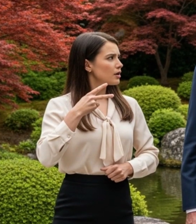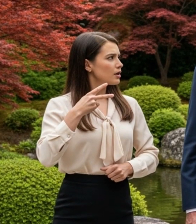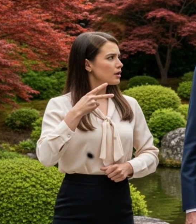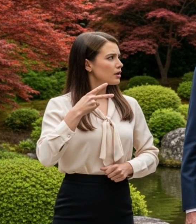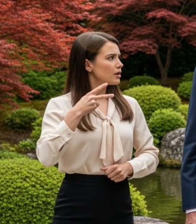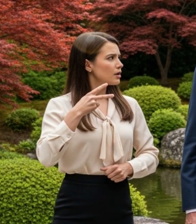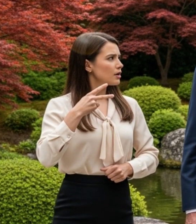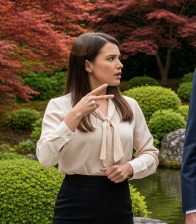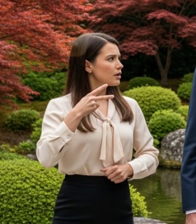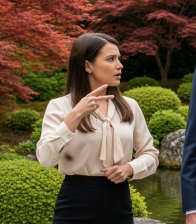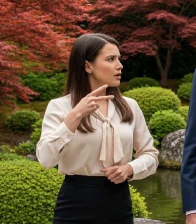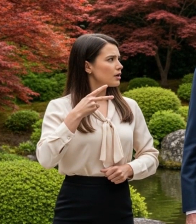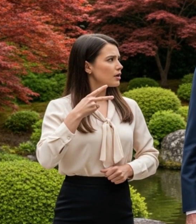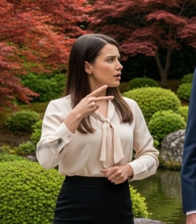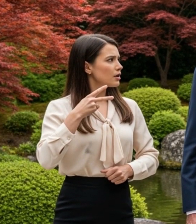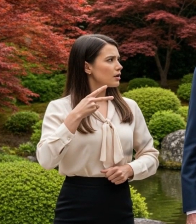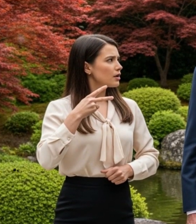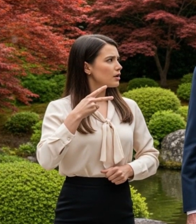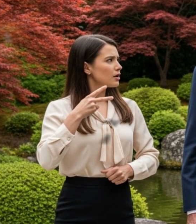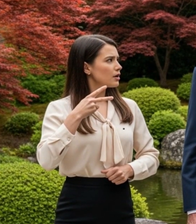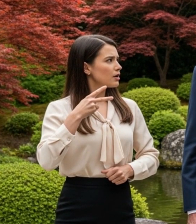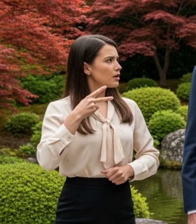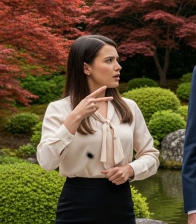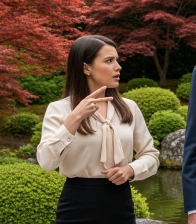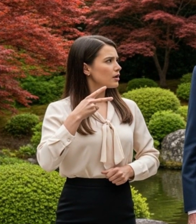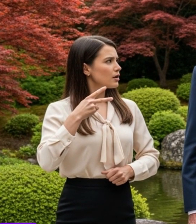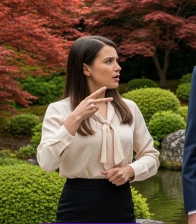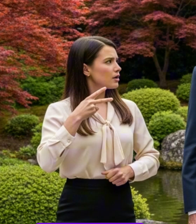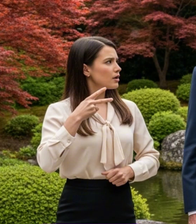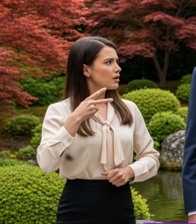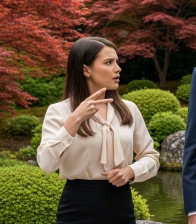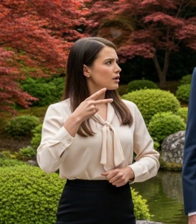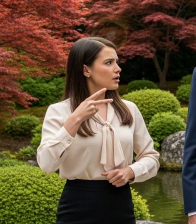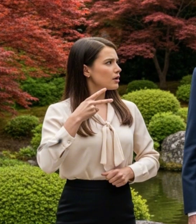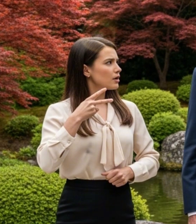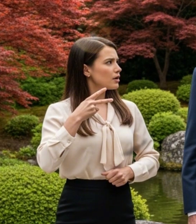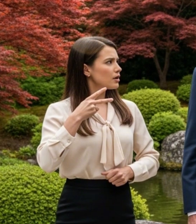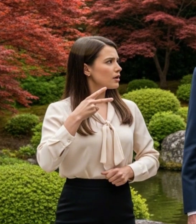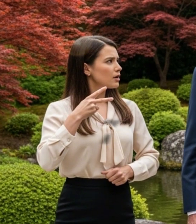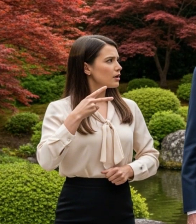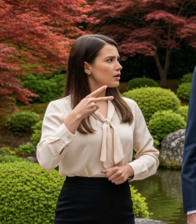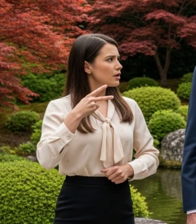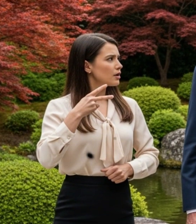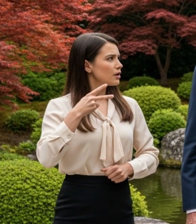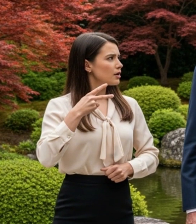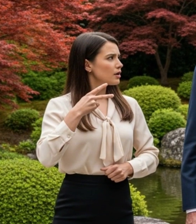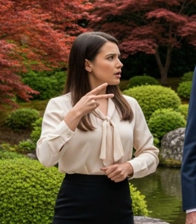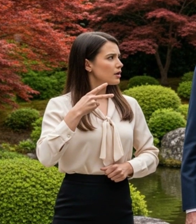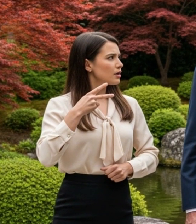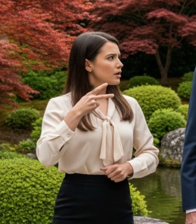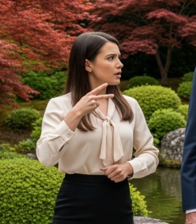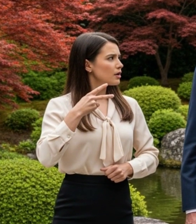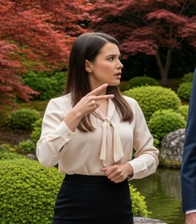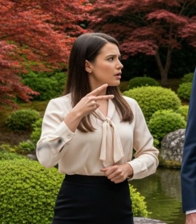Vance." "Julian, we're leaving." He turned and walked back toward the ballroom, expecting Julian to